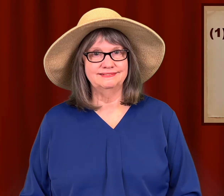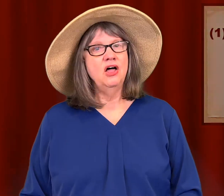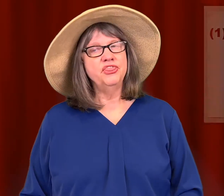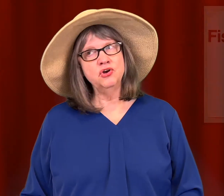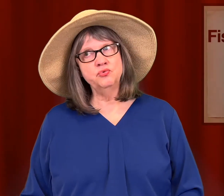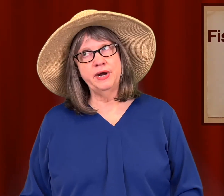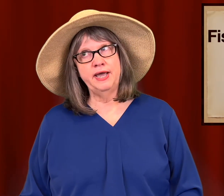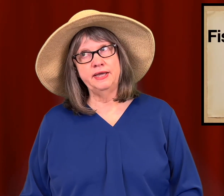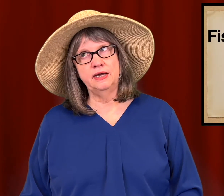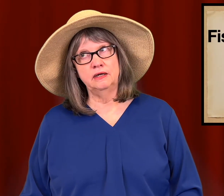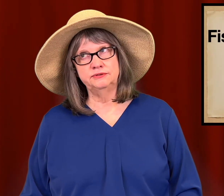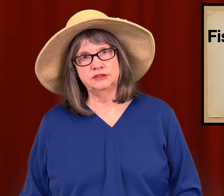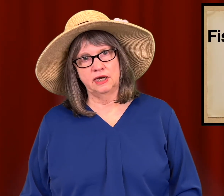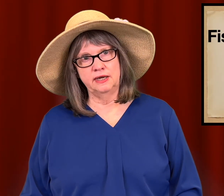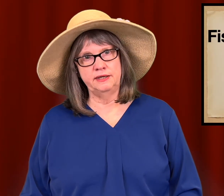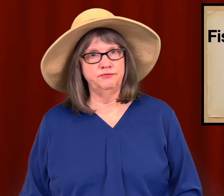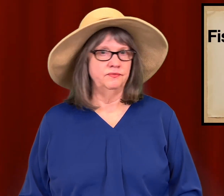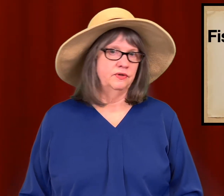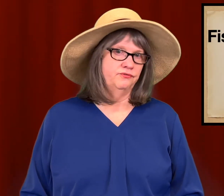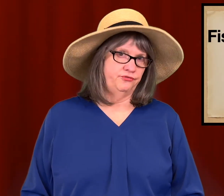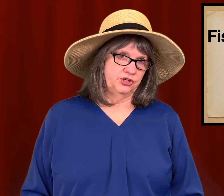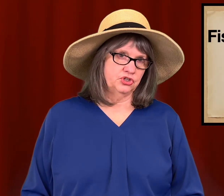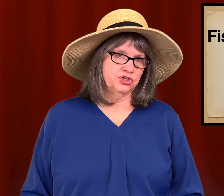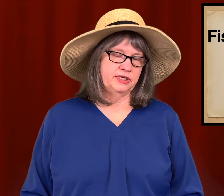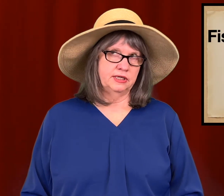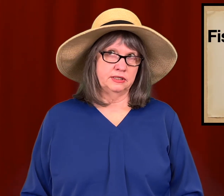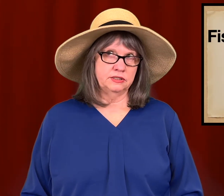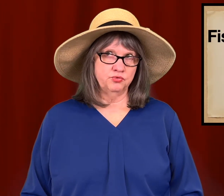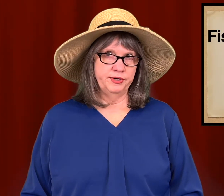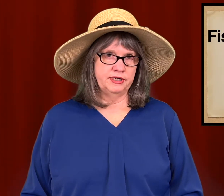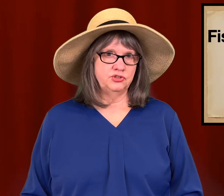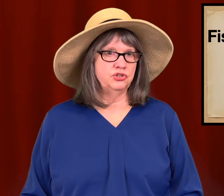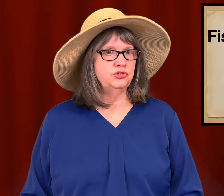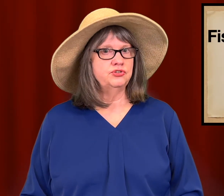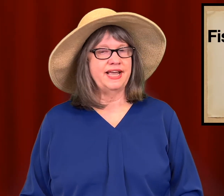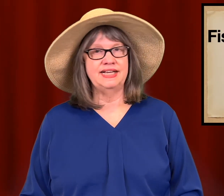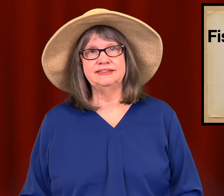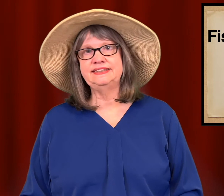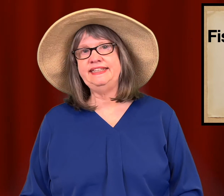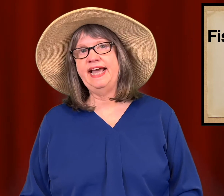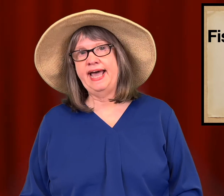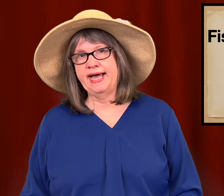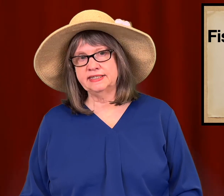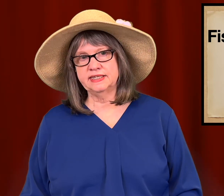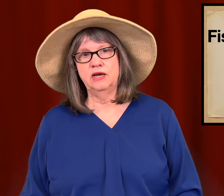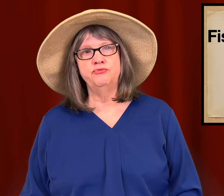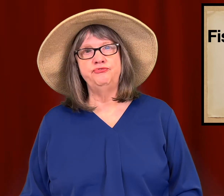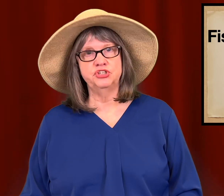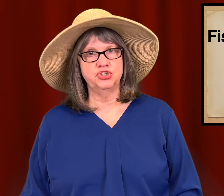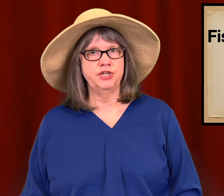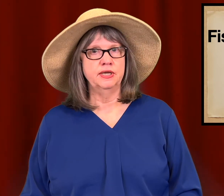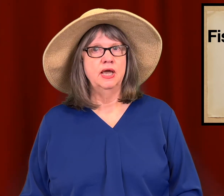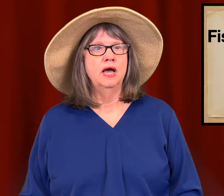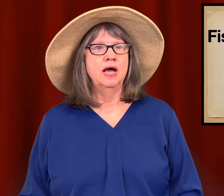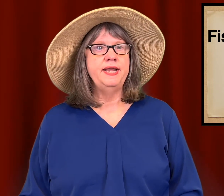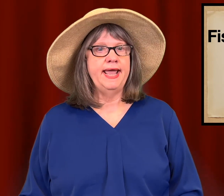A third way of signing fish is when it's used as the act of fishing, a